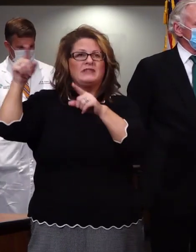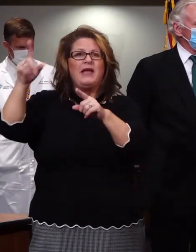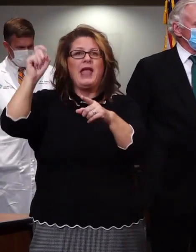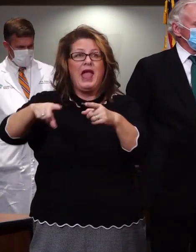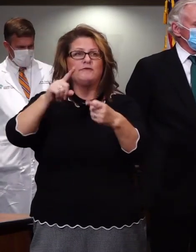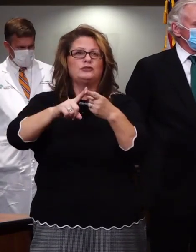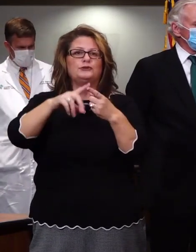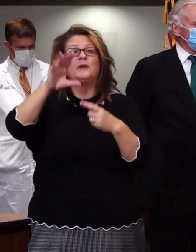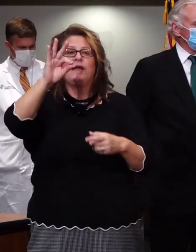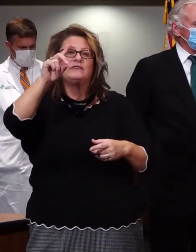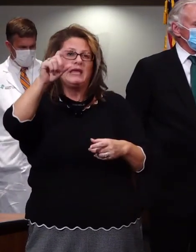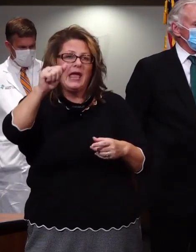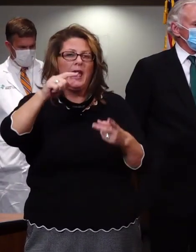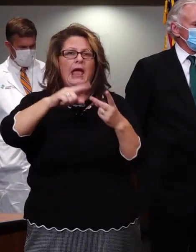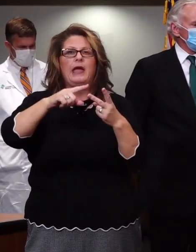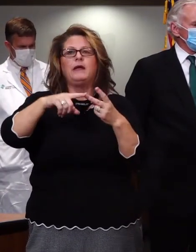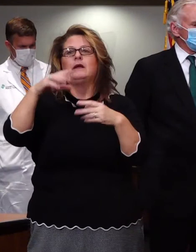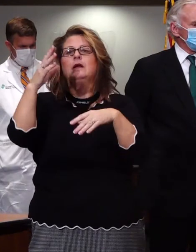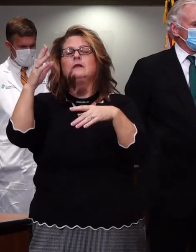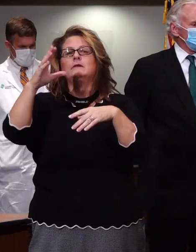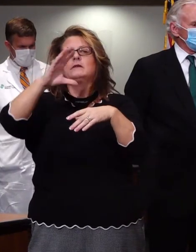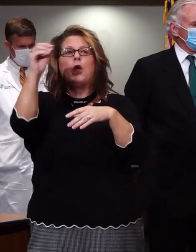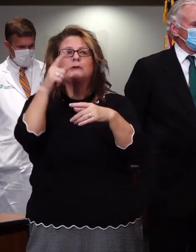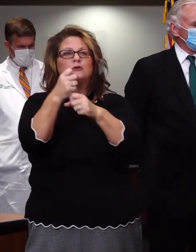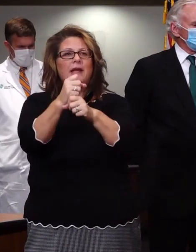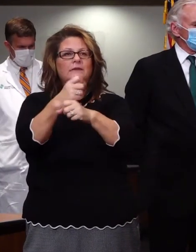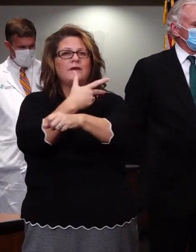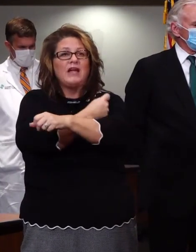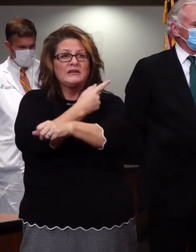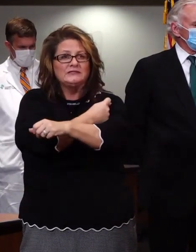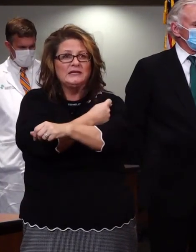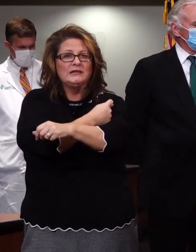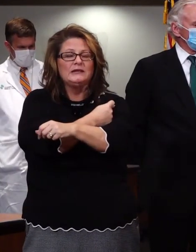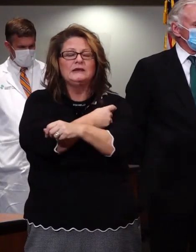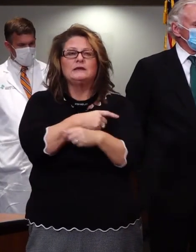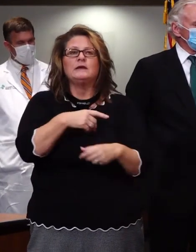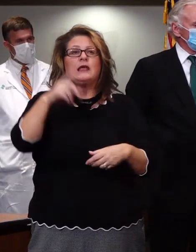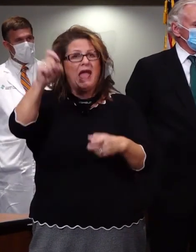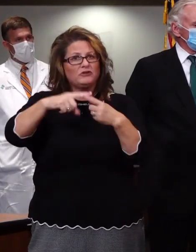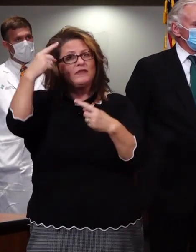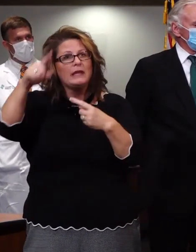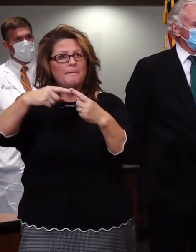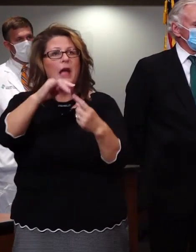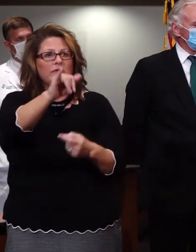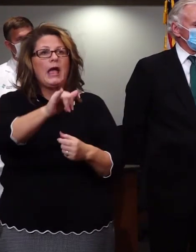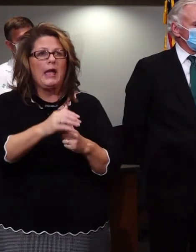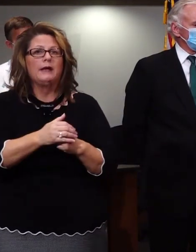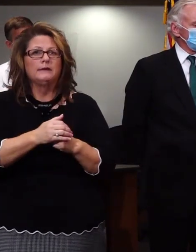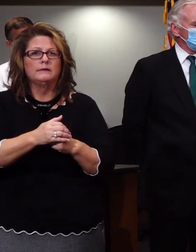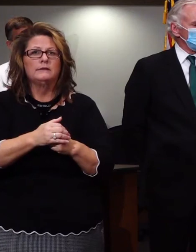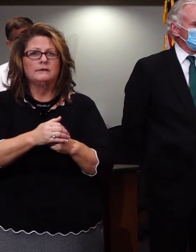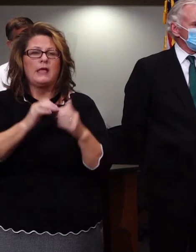the FDA and the vaccine manufacturers have guaranteed that they would not put a product out until it had met those stringent requirements. And